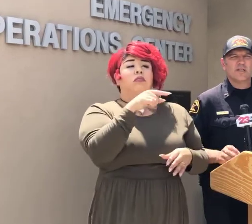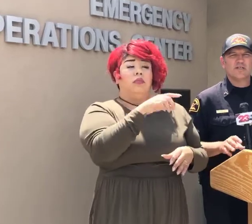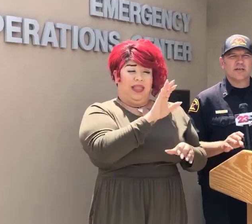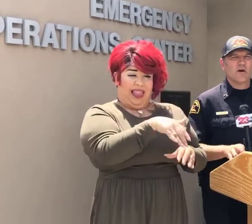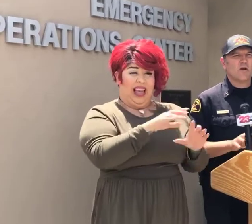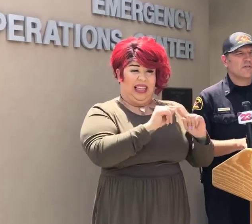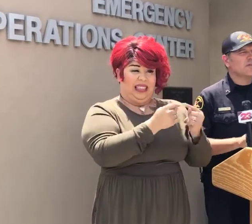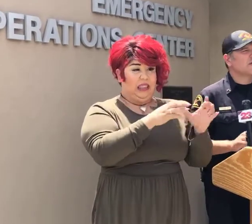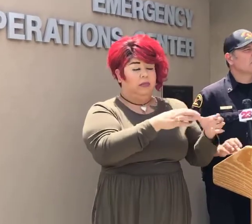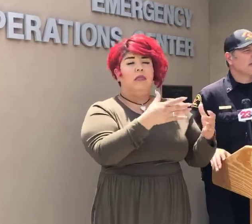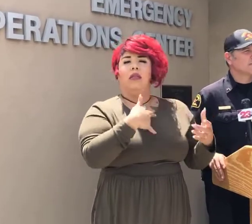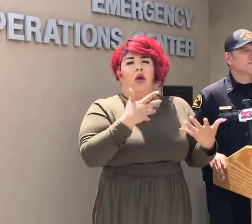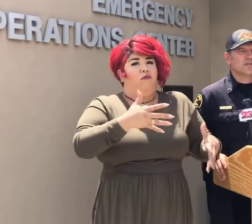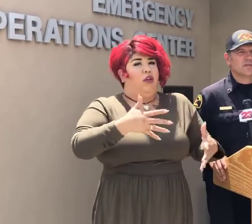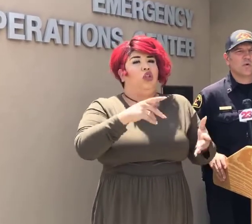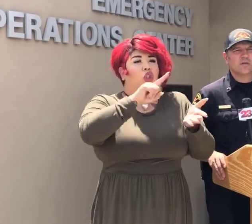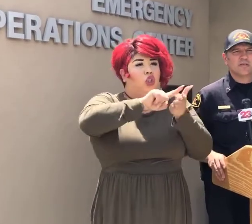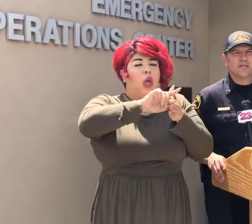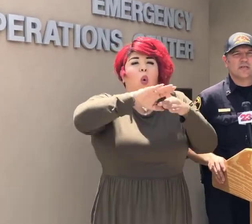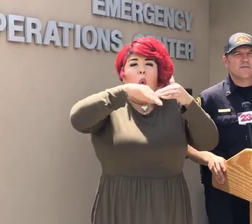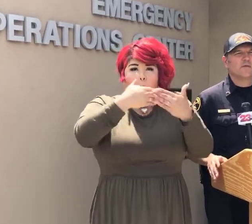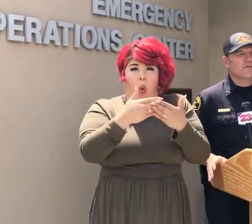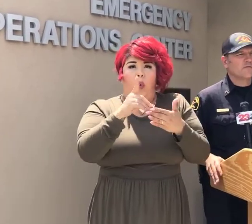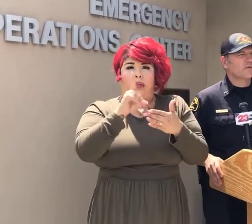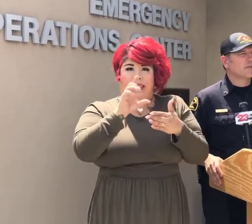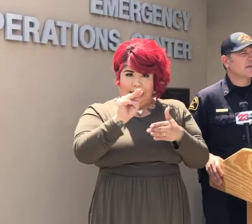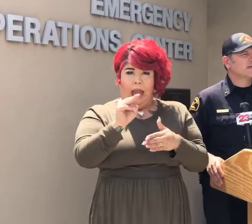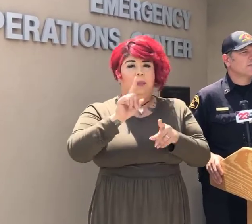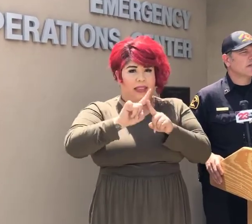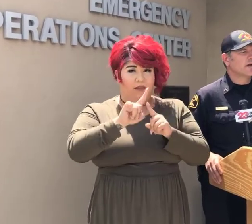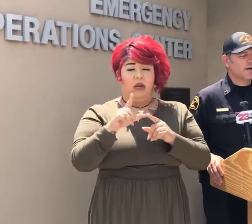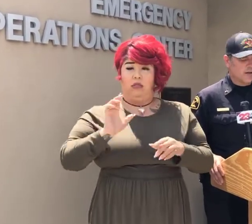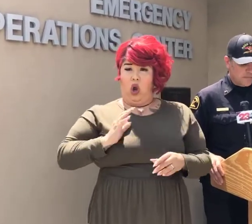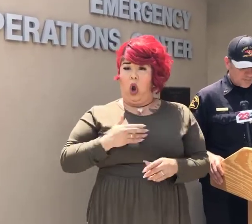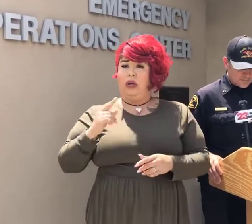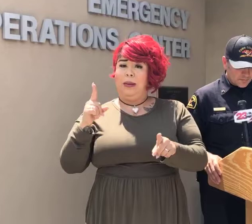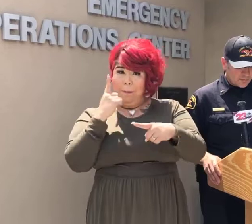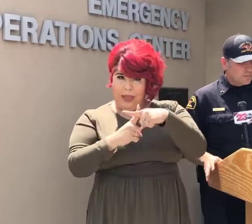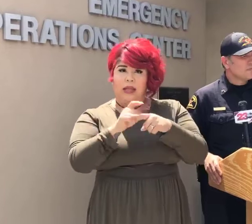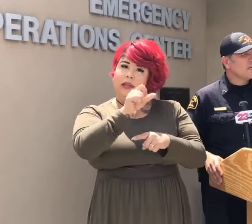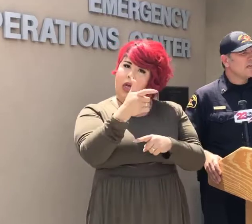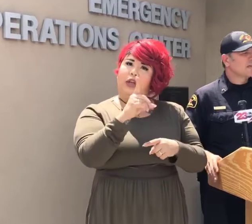protocol and checked all of the other dams just as well as they did for the Lake Isabella area.